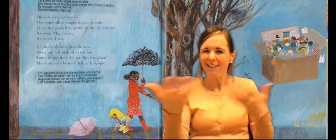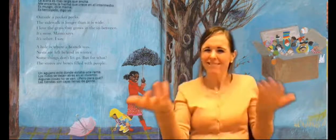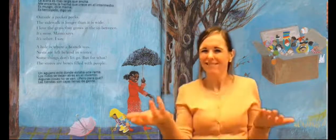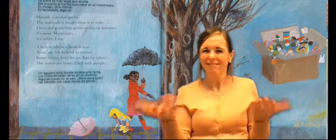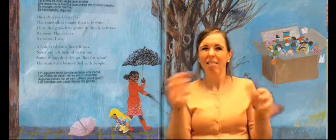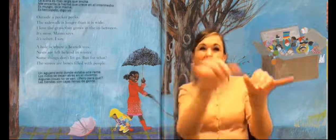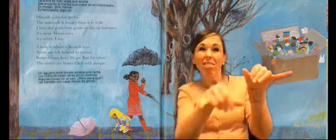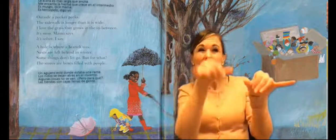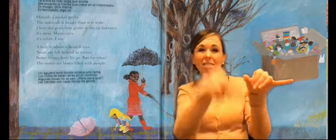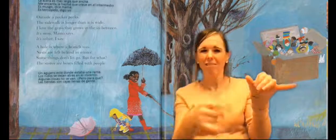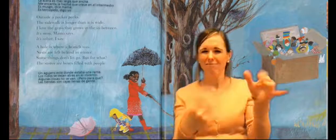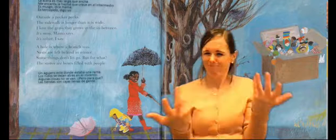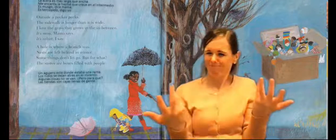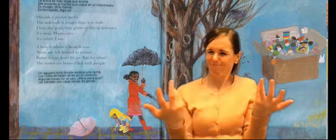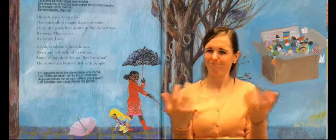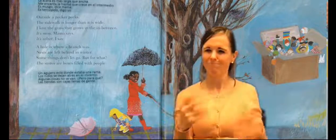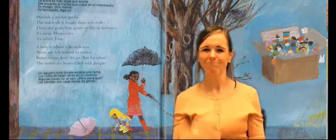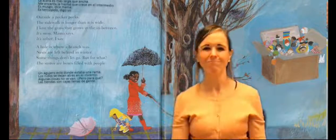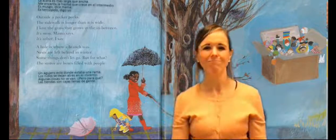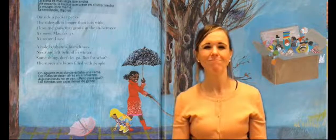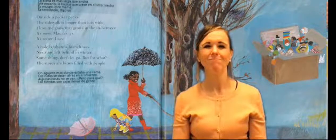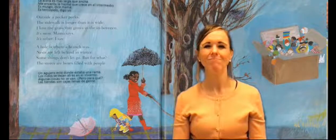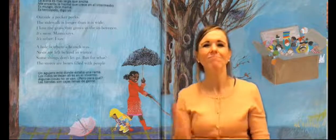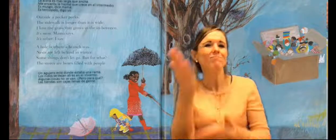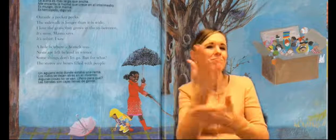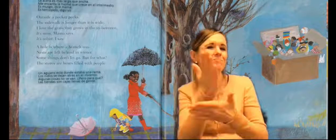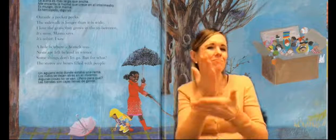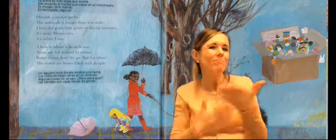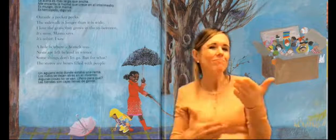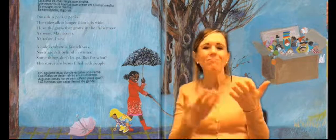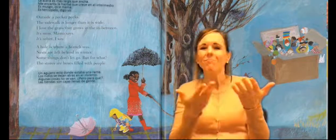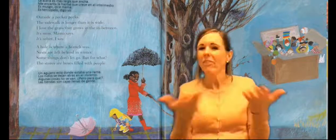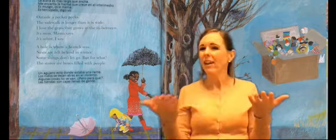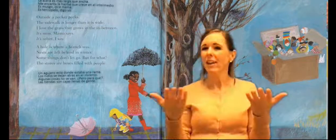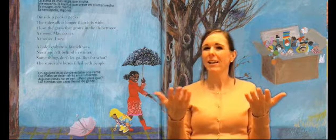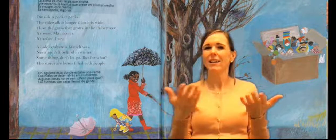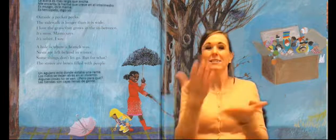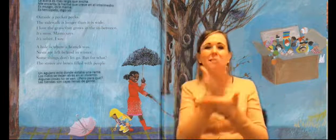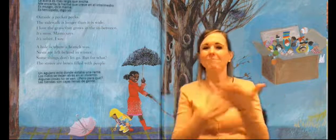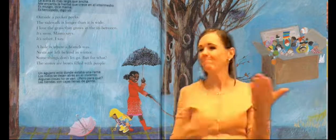The store is just like a box that they stay in.